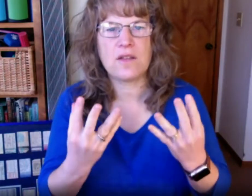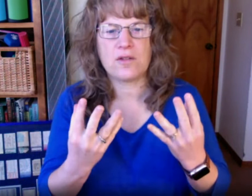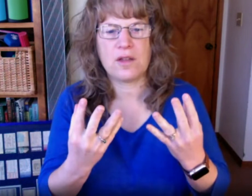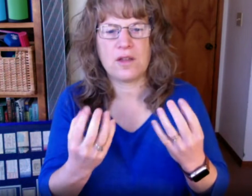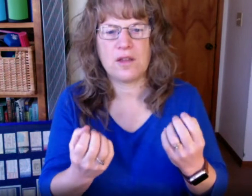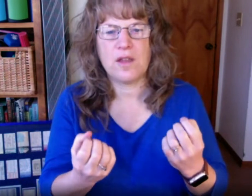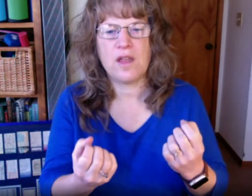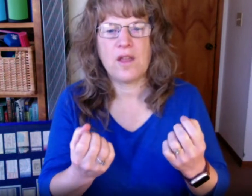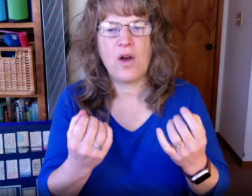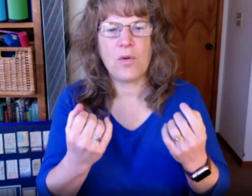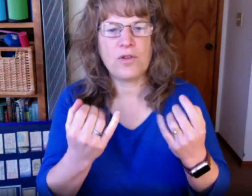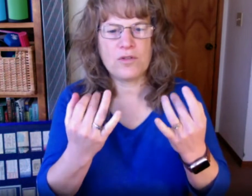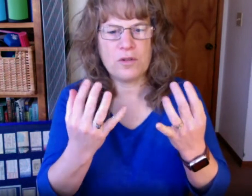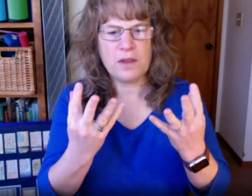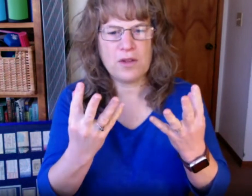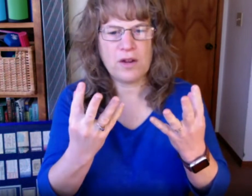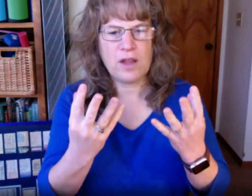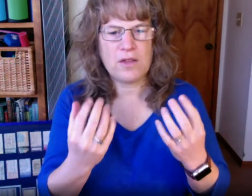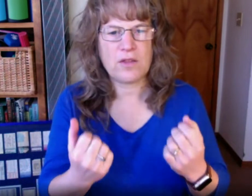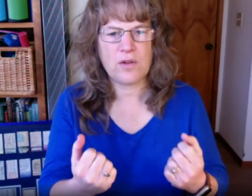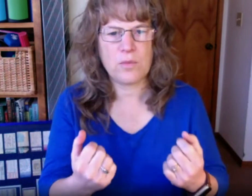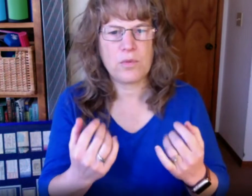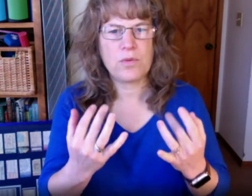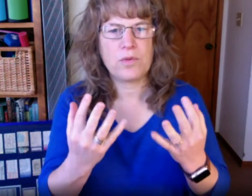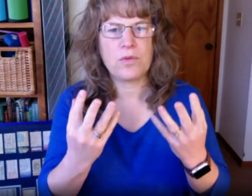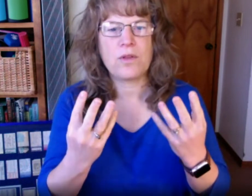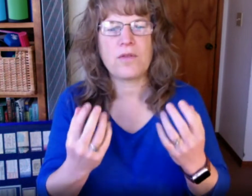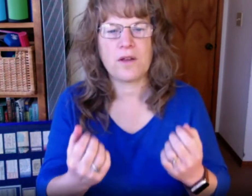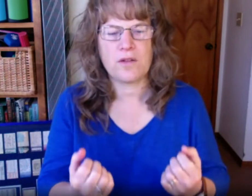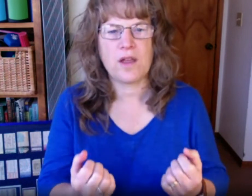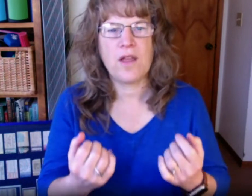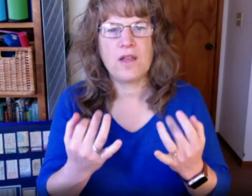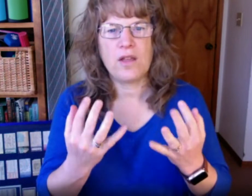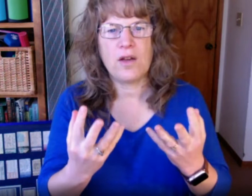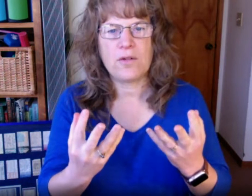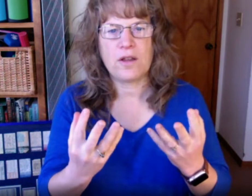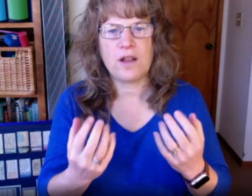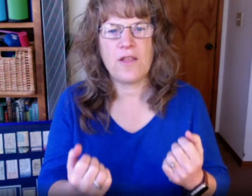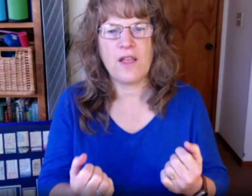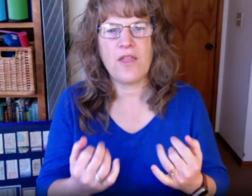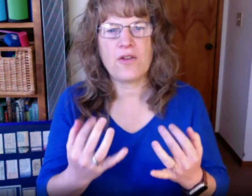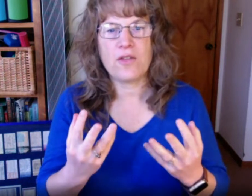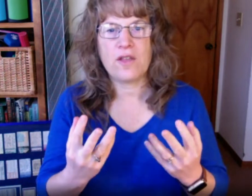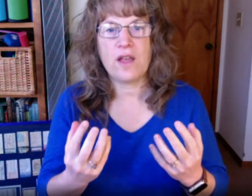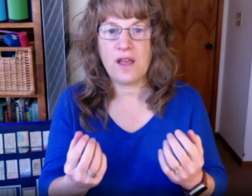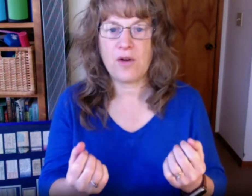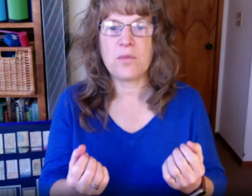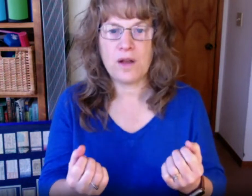Okay. Oh, you're making your hands go. Mm-hmm. That's right. Okay. Right. And then there's how